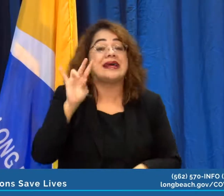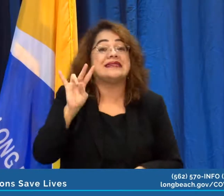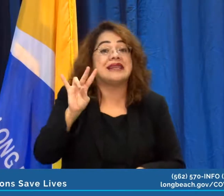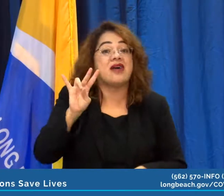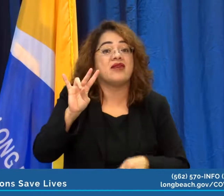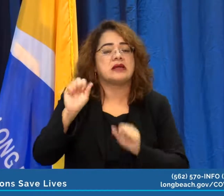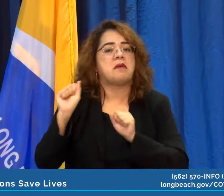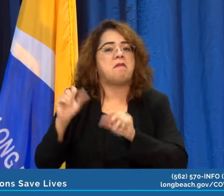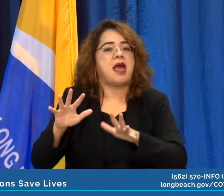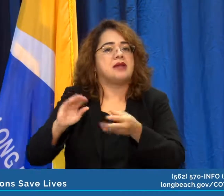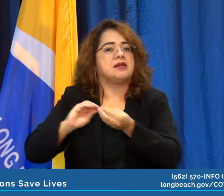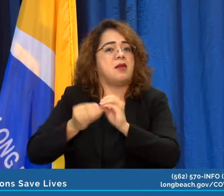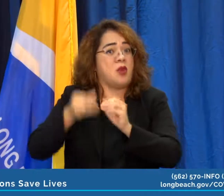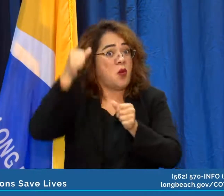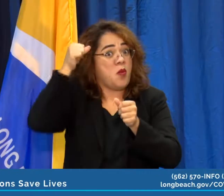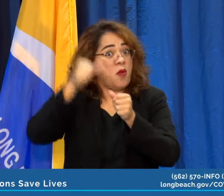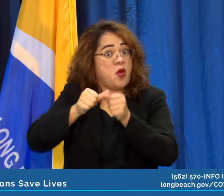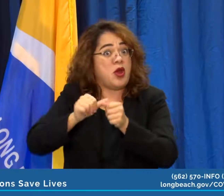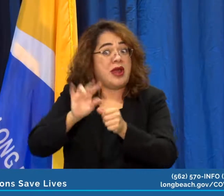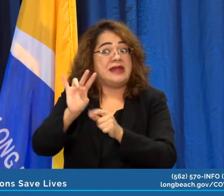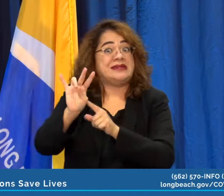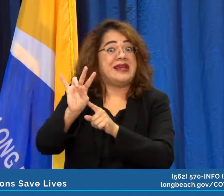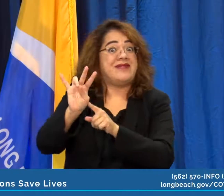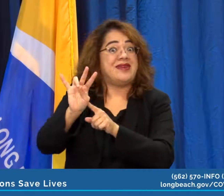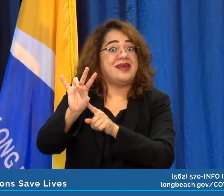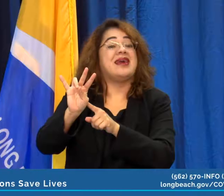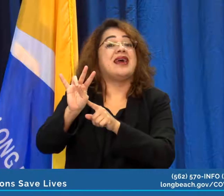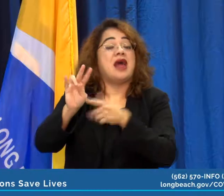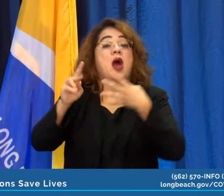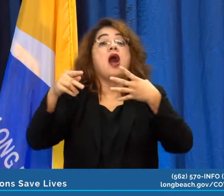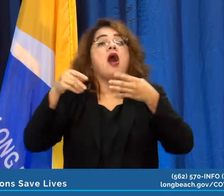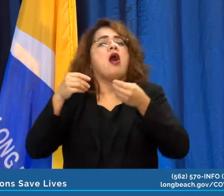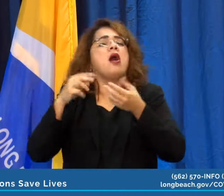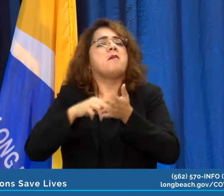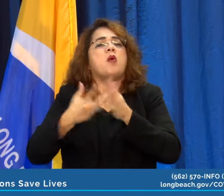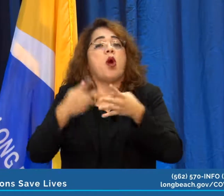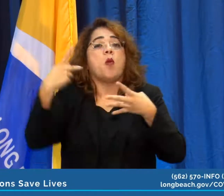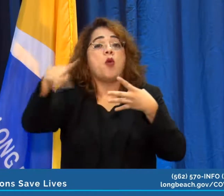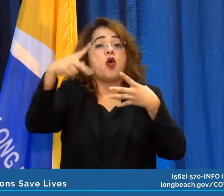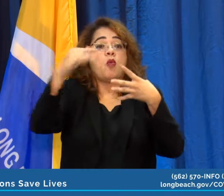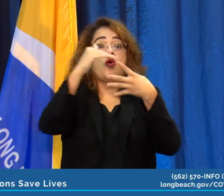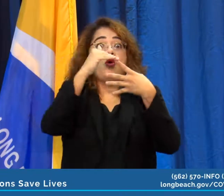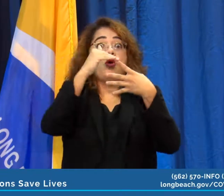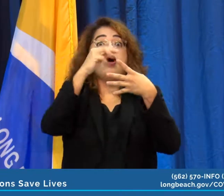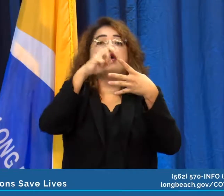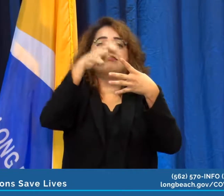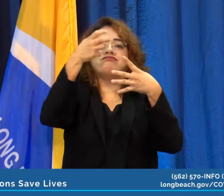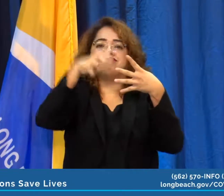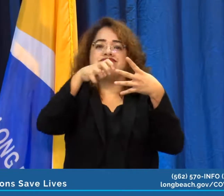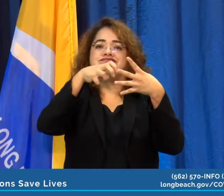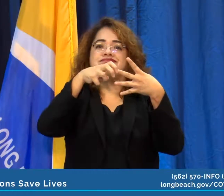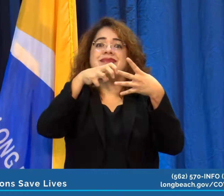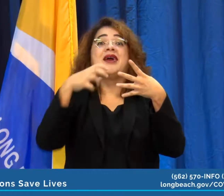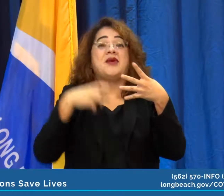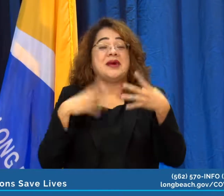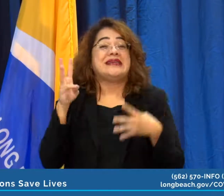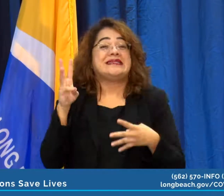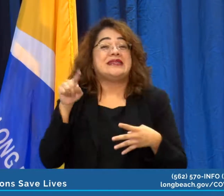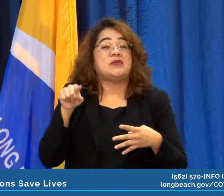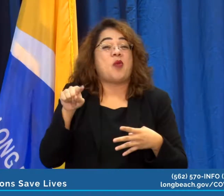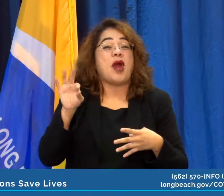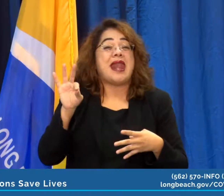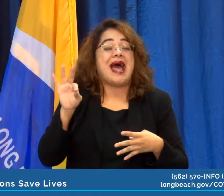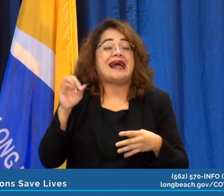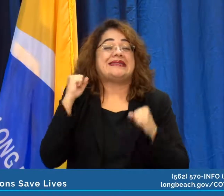able to move out of the purple tier, and we were as low as 6.9 for a